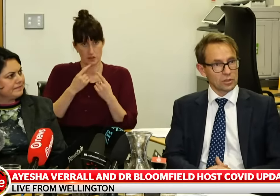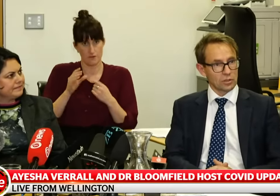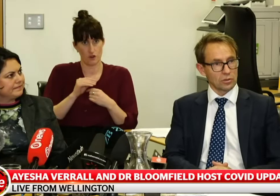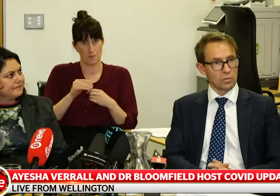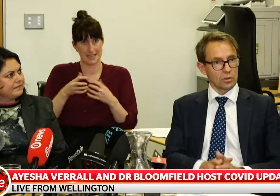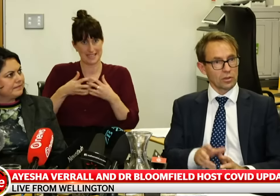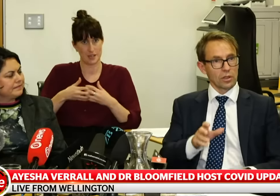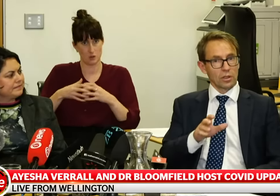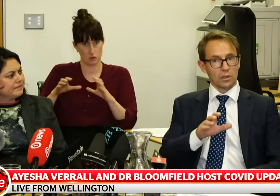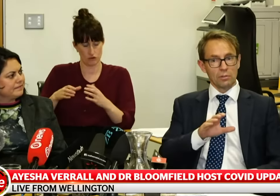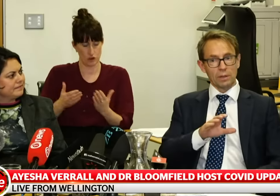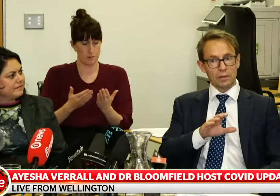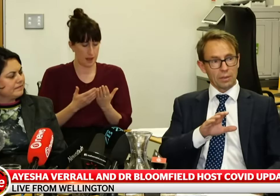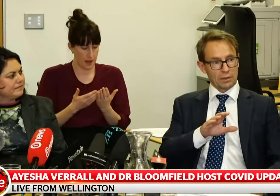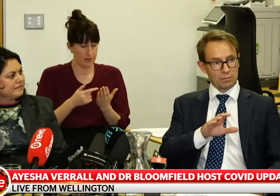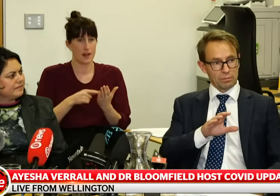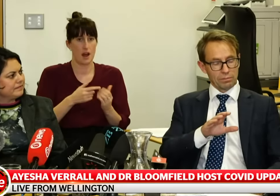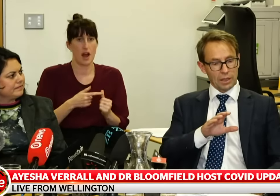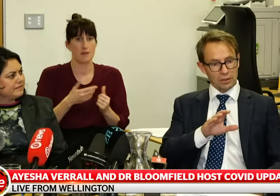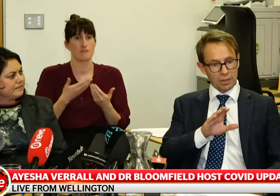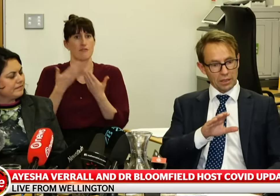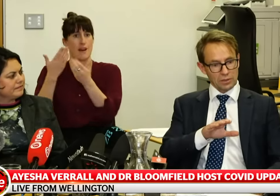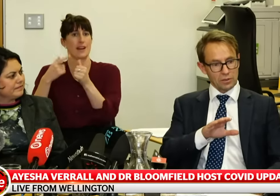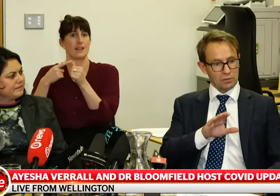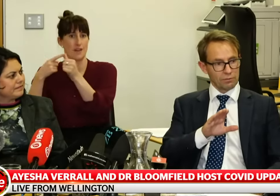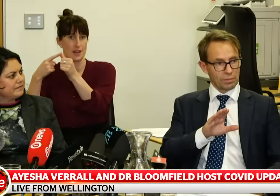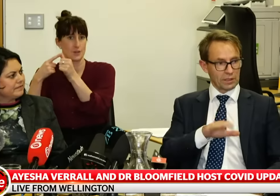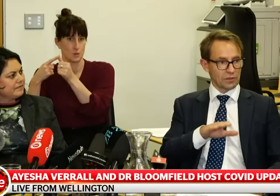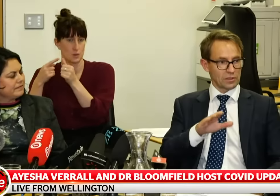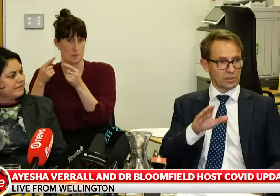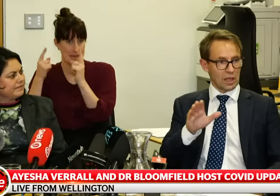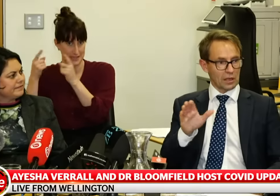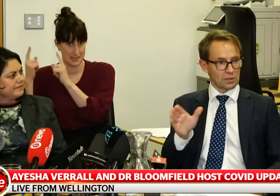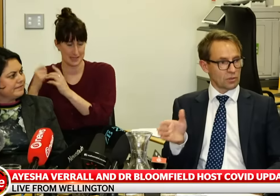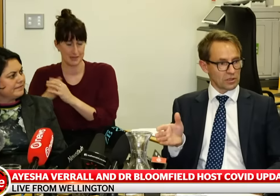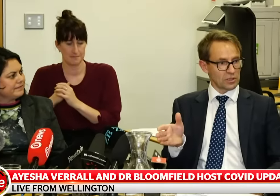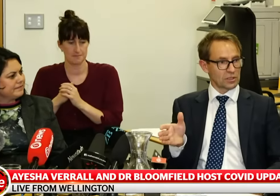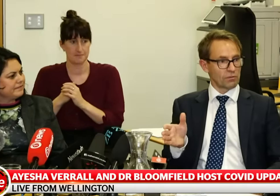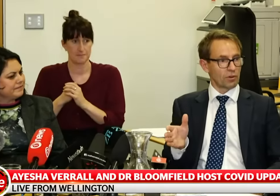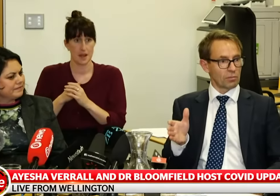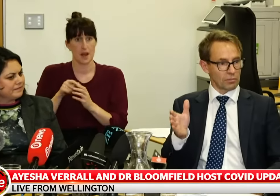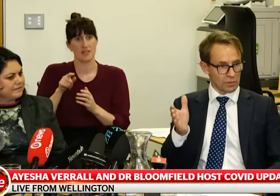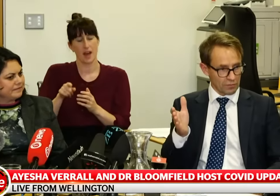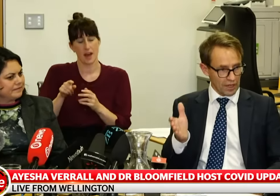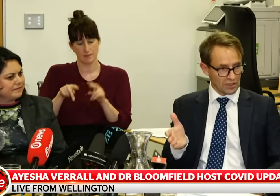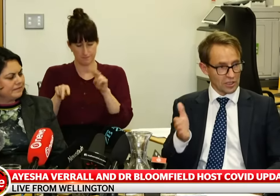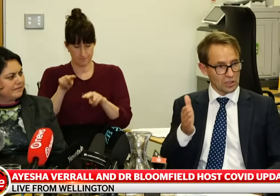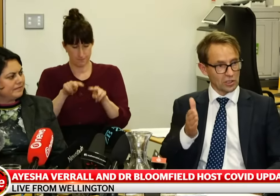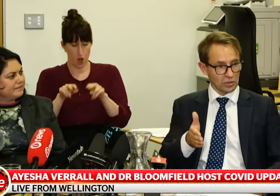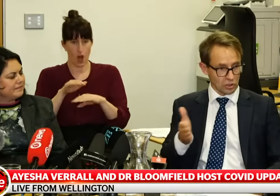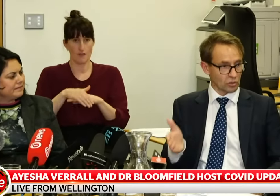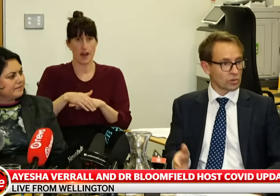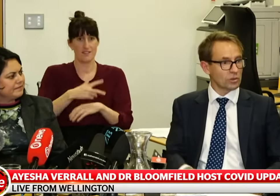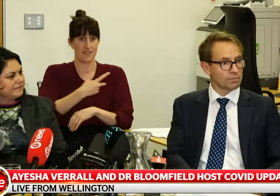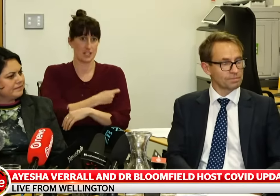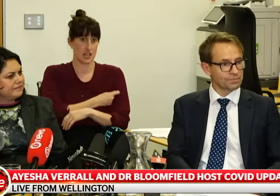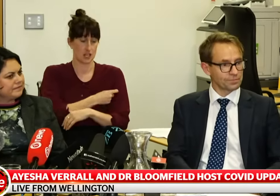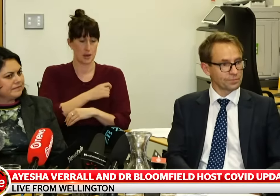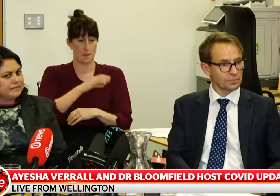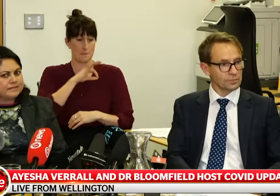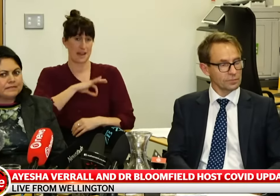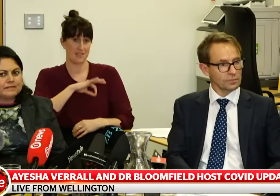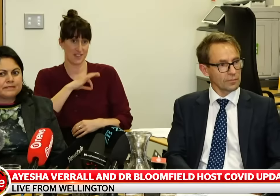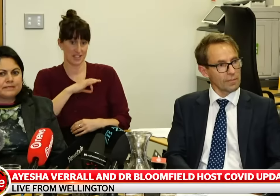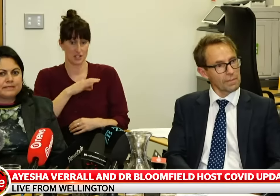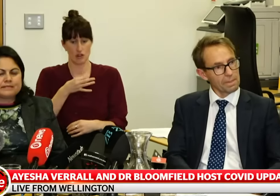most concerned with the balance of benefits and risks from the vaccination in the short term.